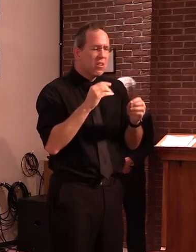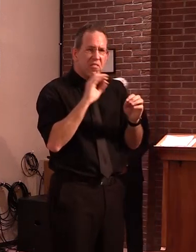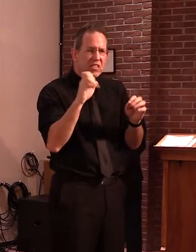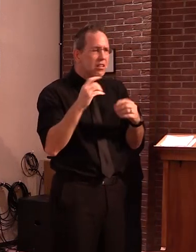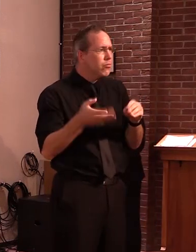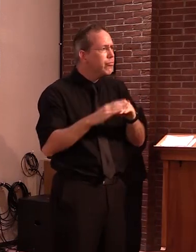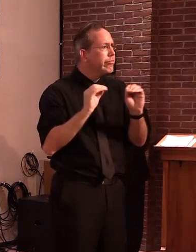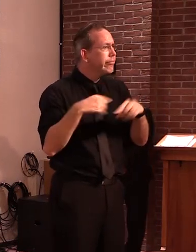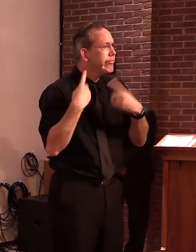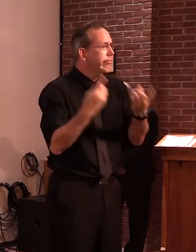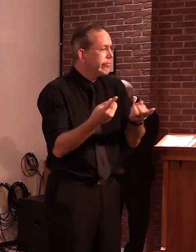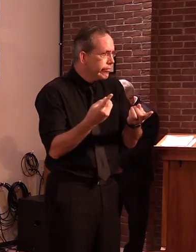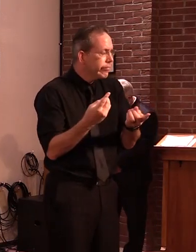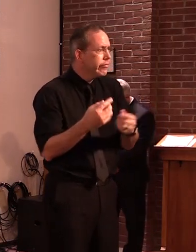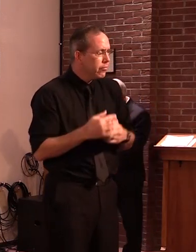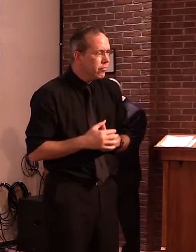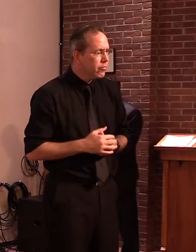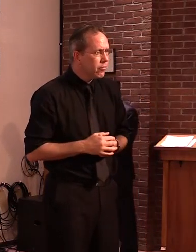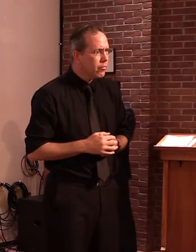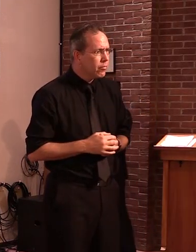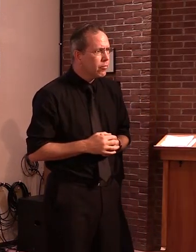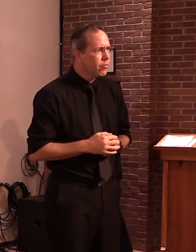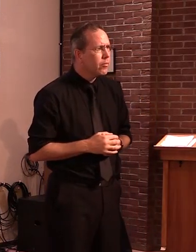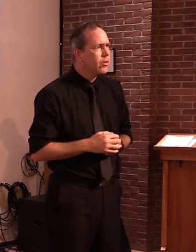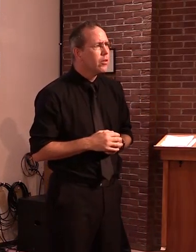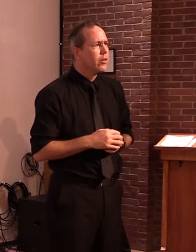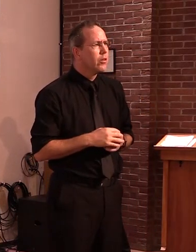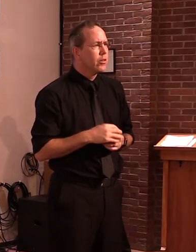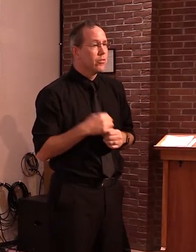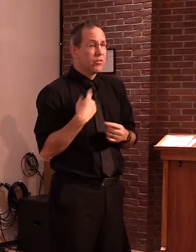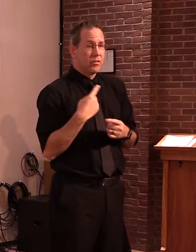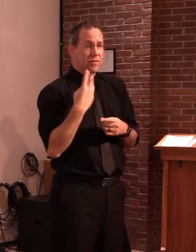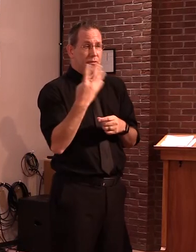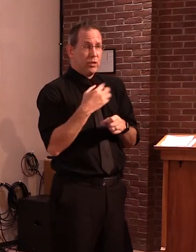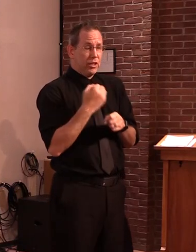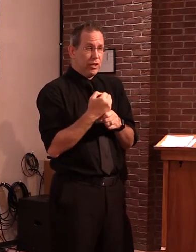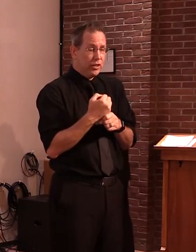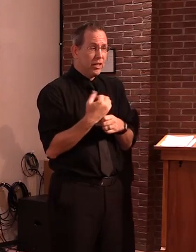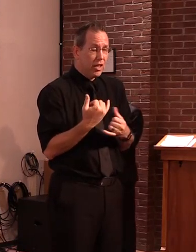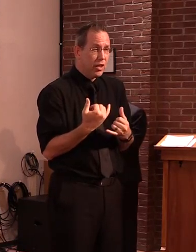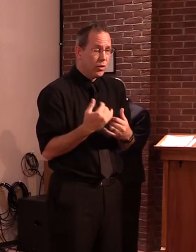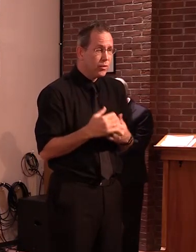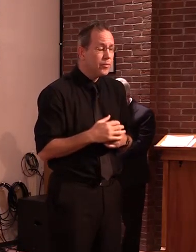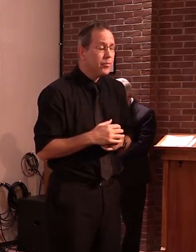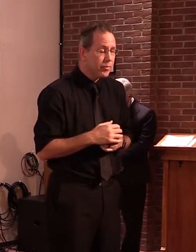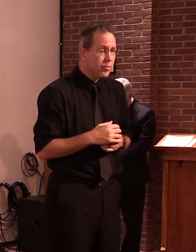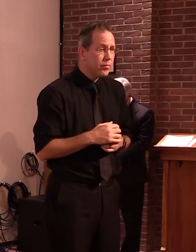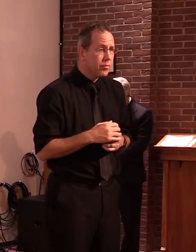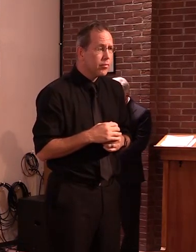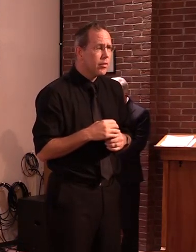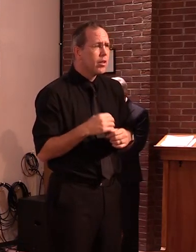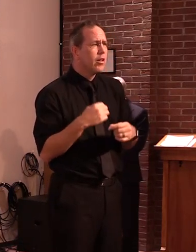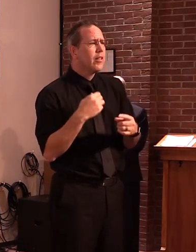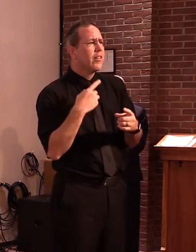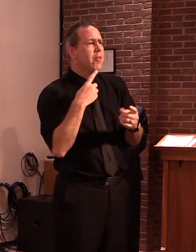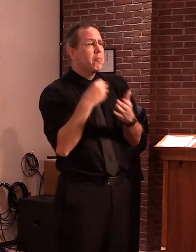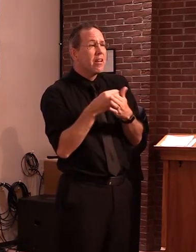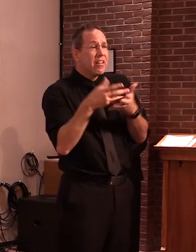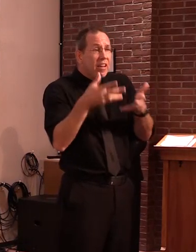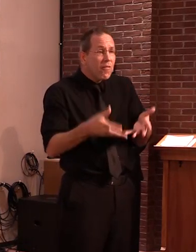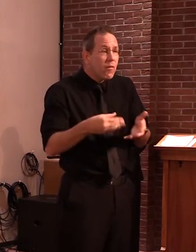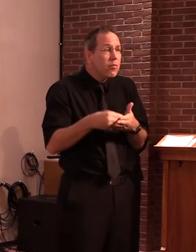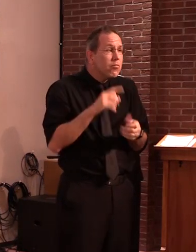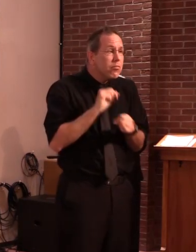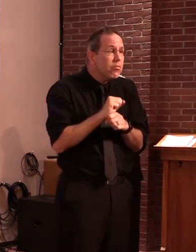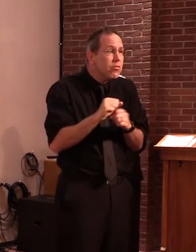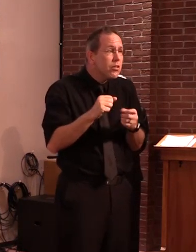the majority of that 4 years, and still had what could have been a record surplus, says a lot about what we